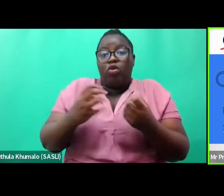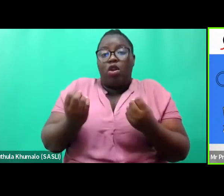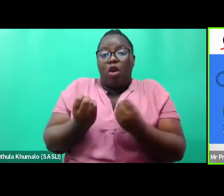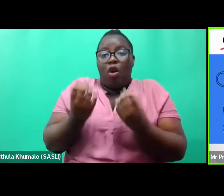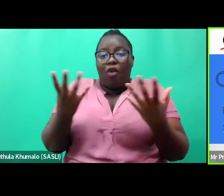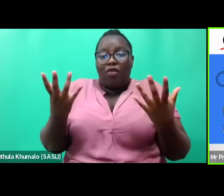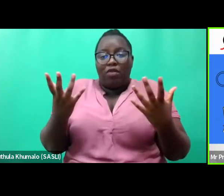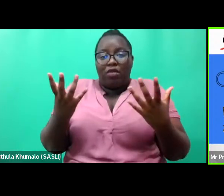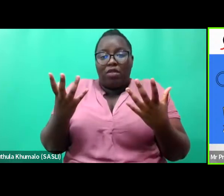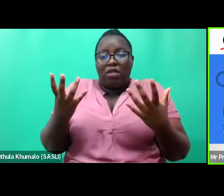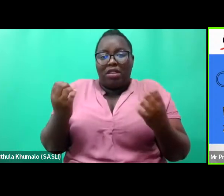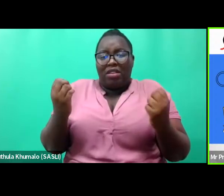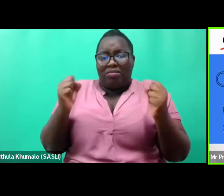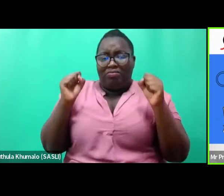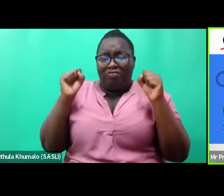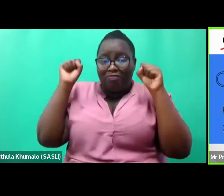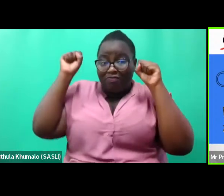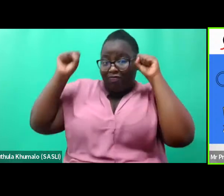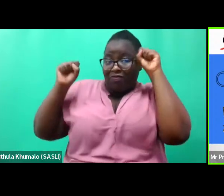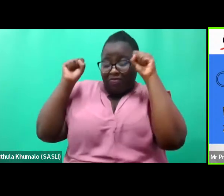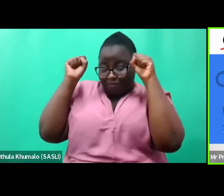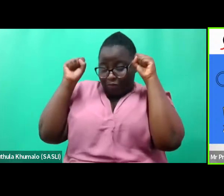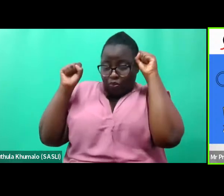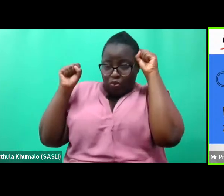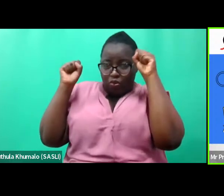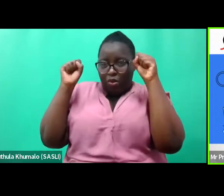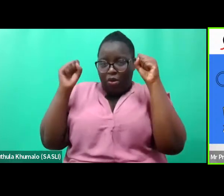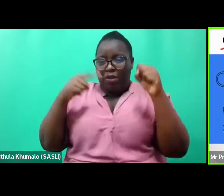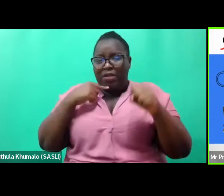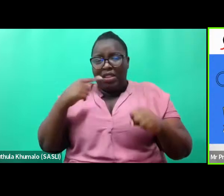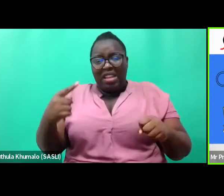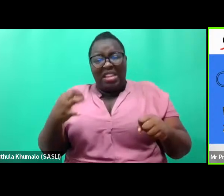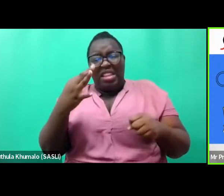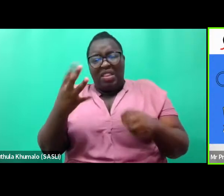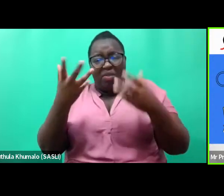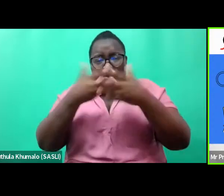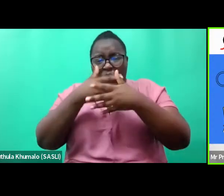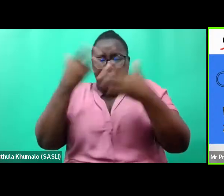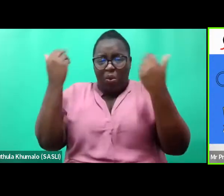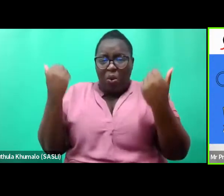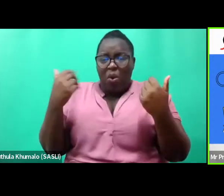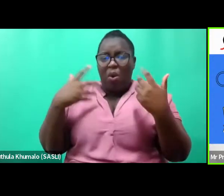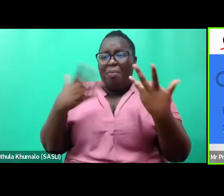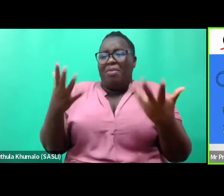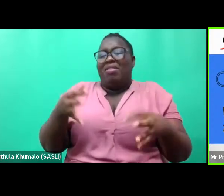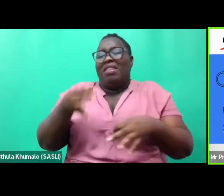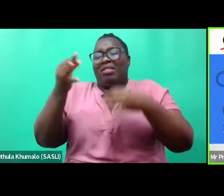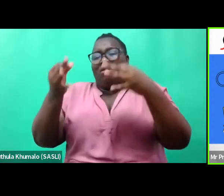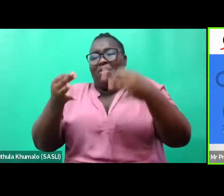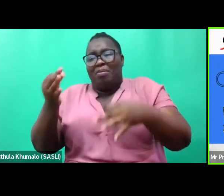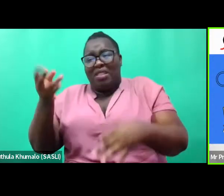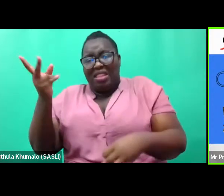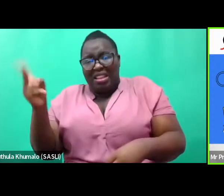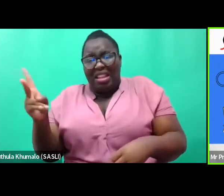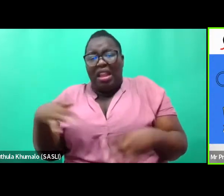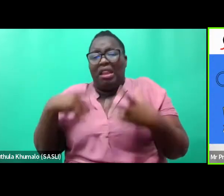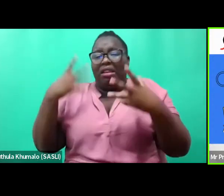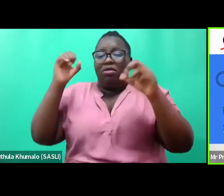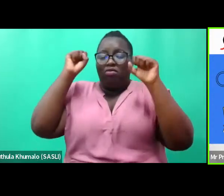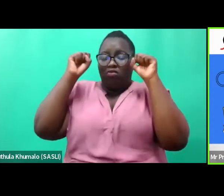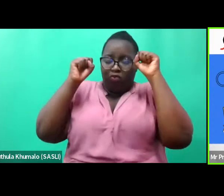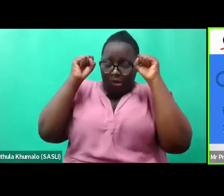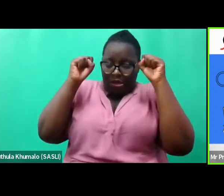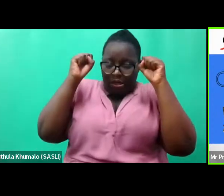get very frustrated because they said, if you don't know this, then I'm going to have to go through the entire thing again. And they would get very frustrated. But the thing is, I just